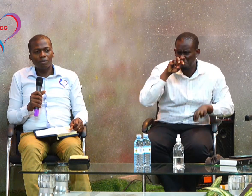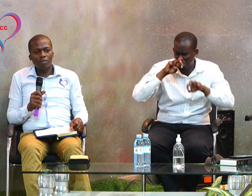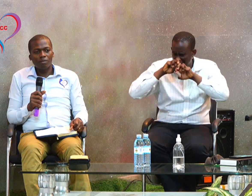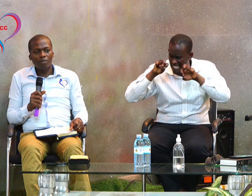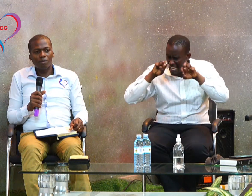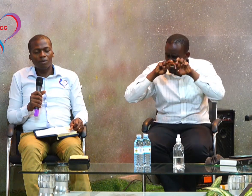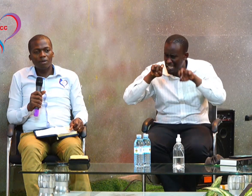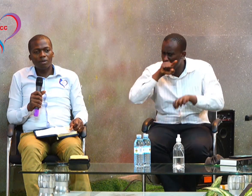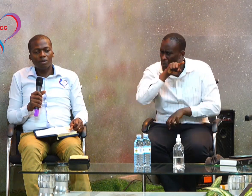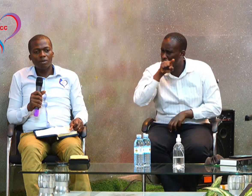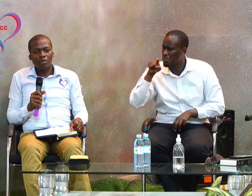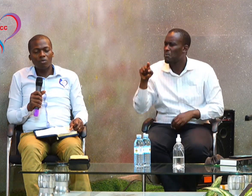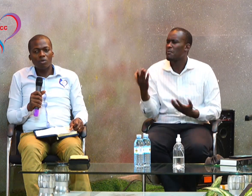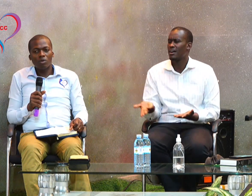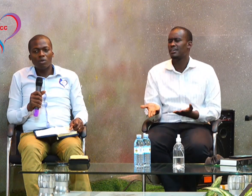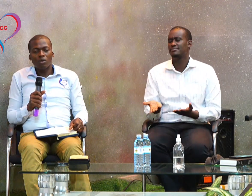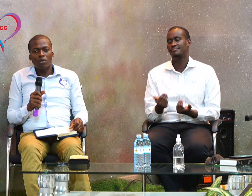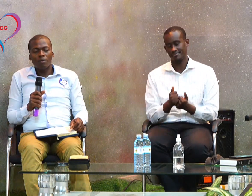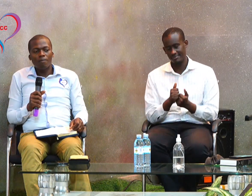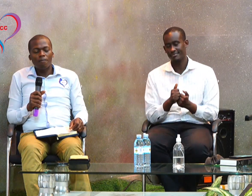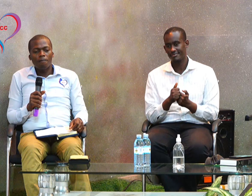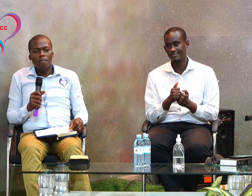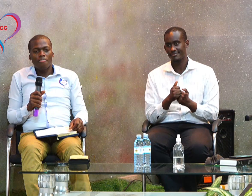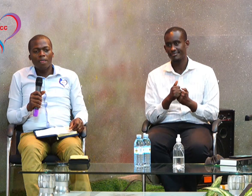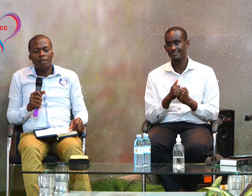Which kind of call is determining,